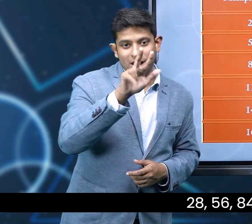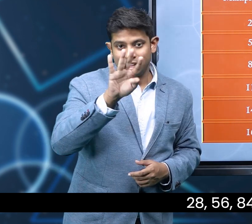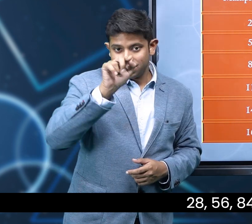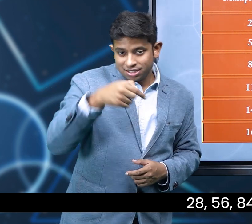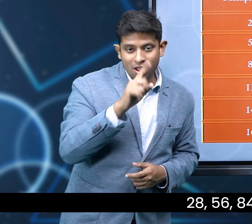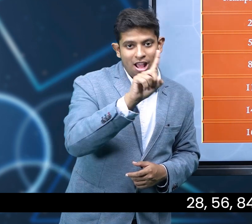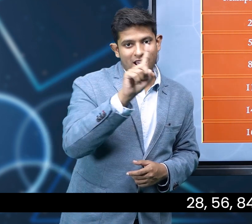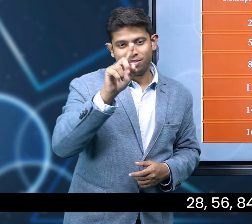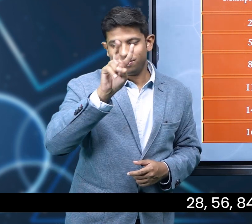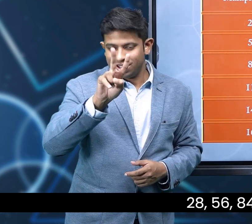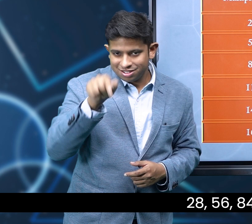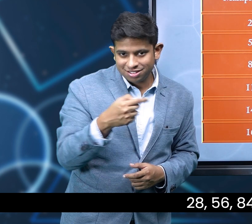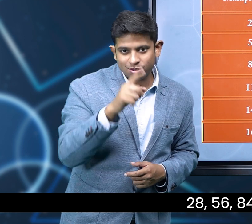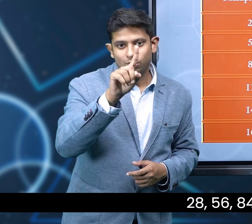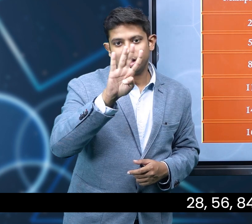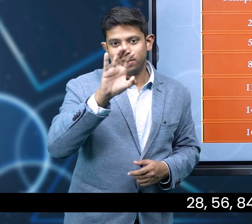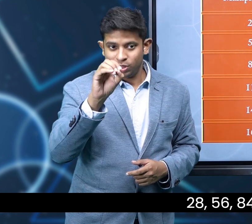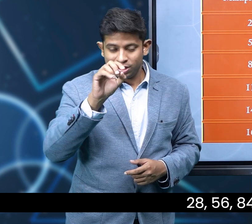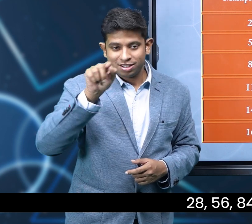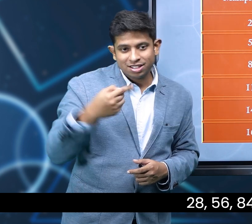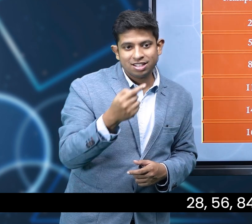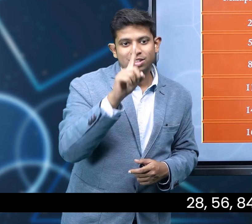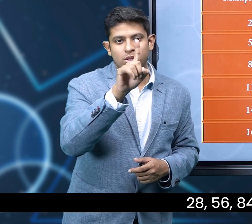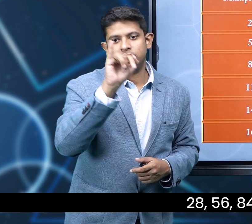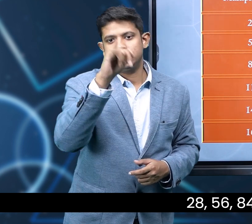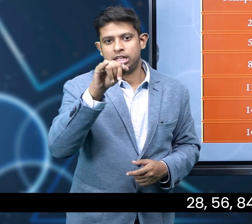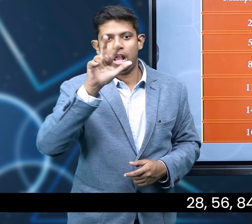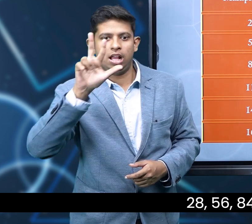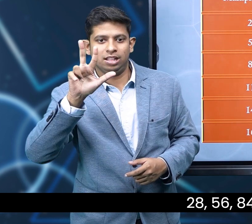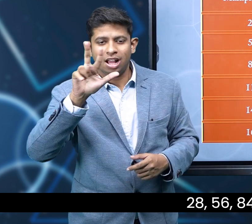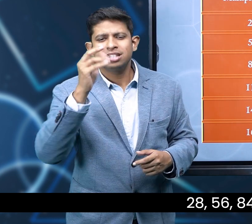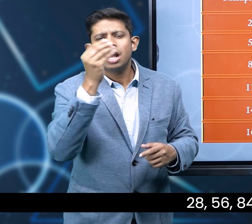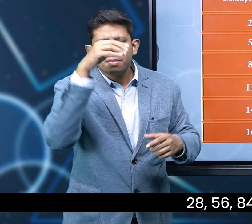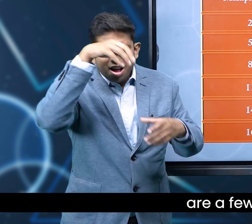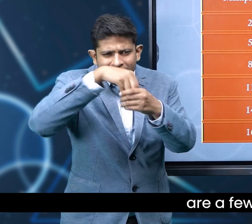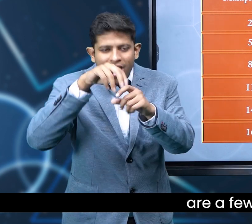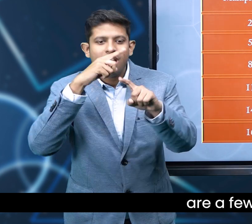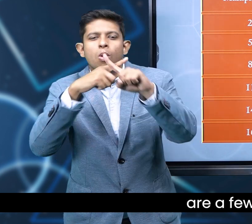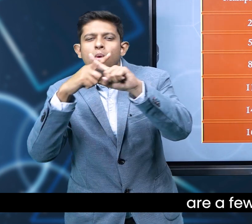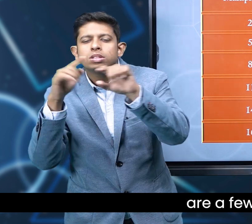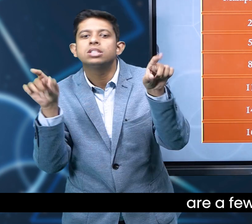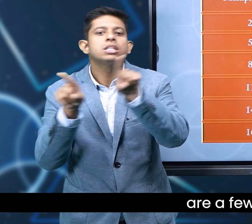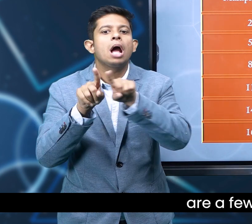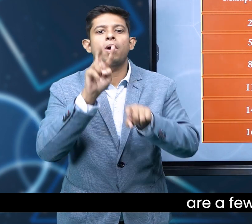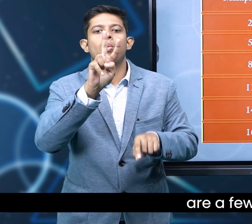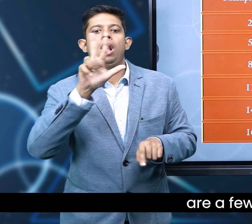56, 84, 112, 140 and 168 are a few multiples of 28.